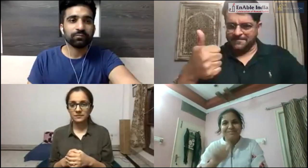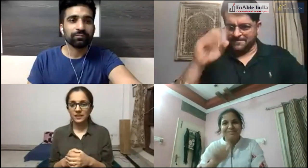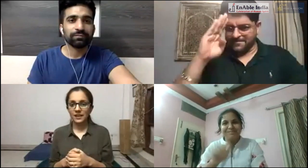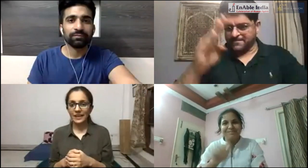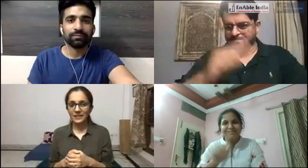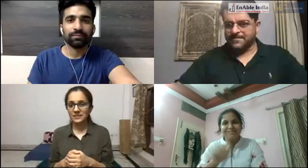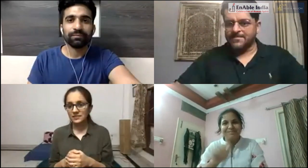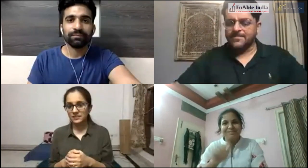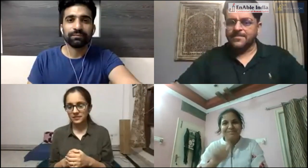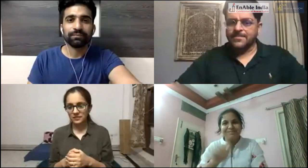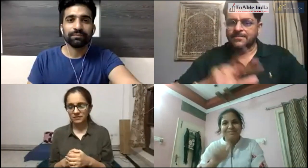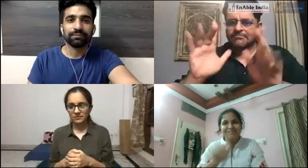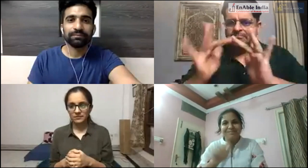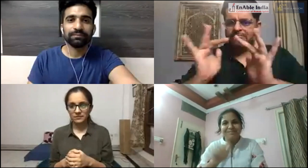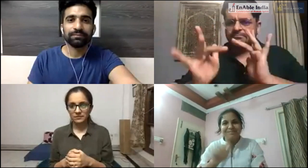Hi.